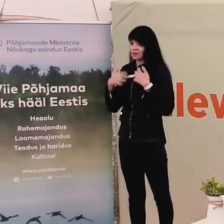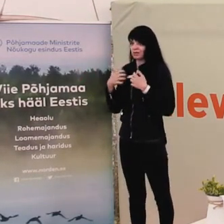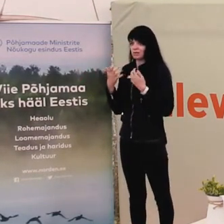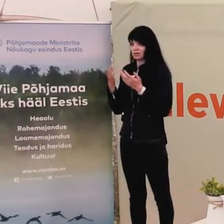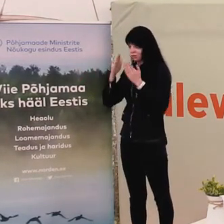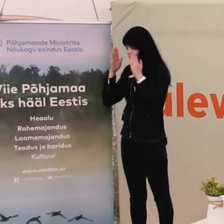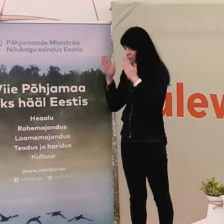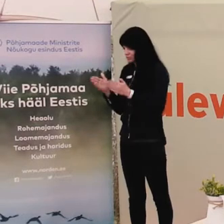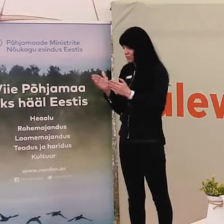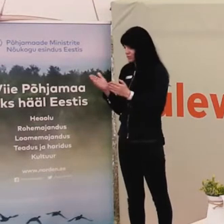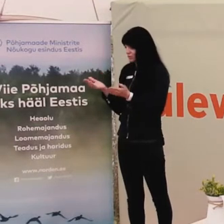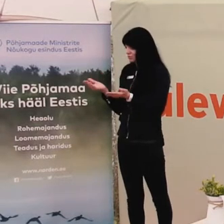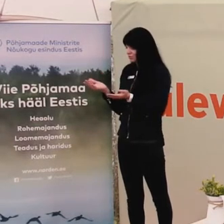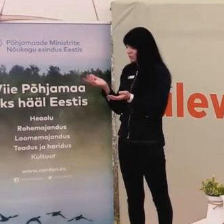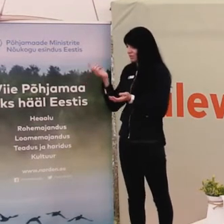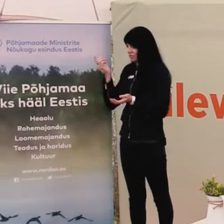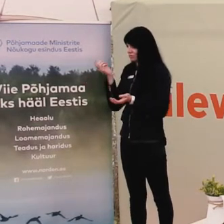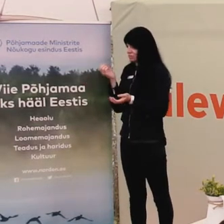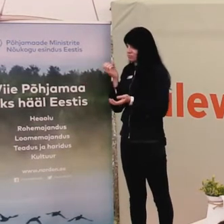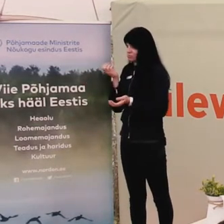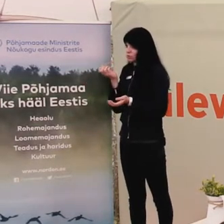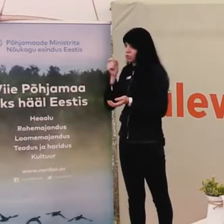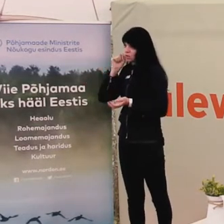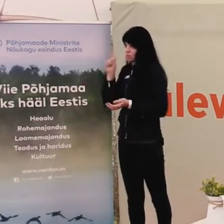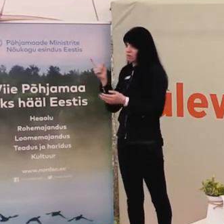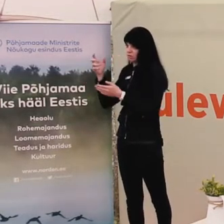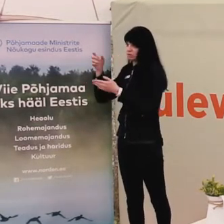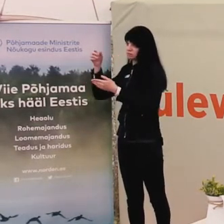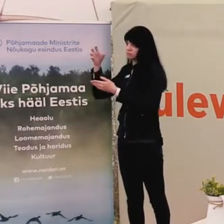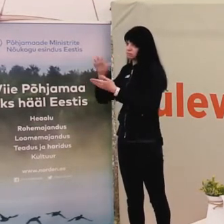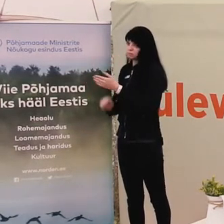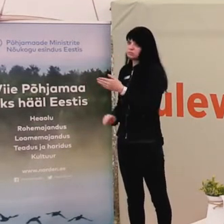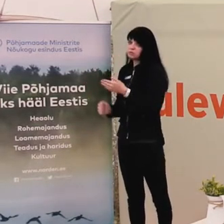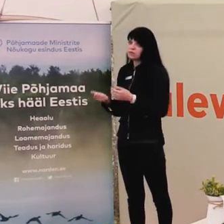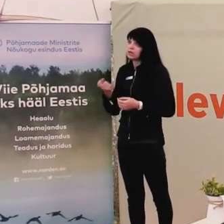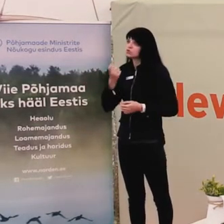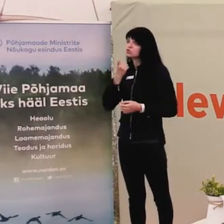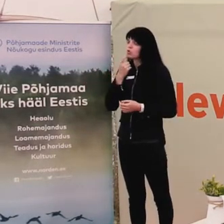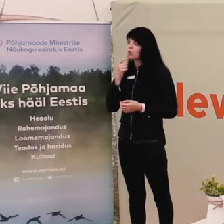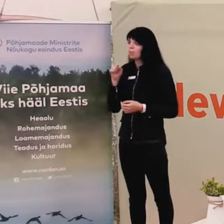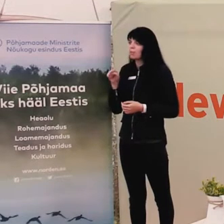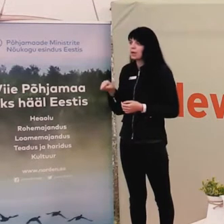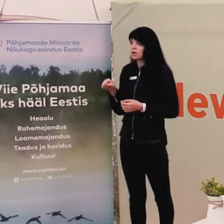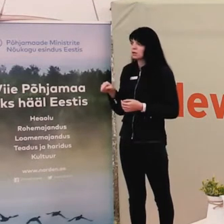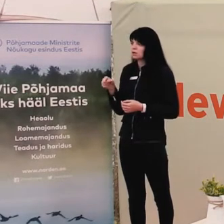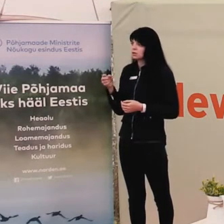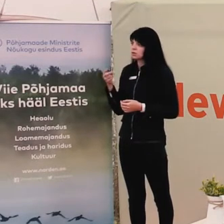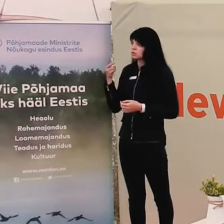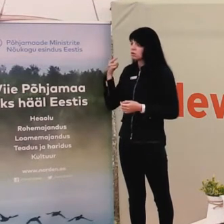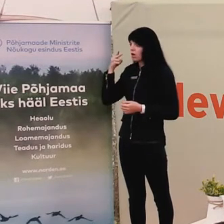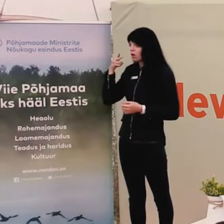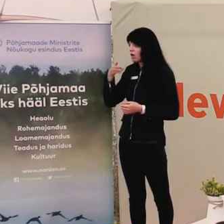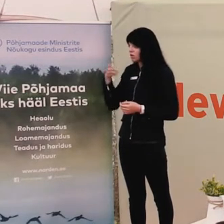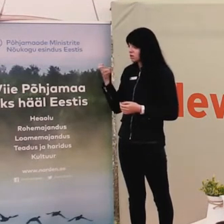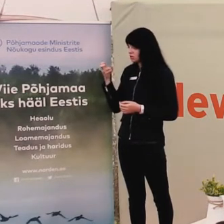view, quite stupid it is in Finland when you're discussing concretely. For instance, Finnish state is putting 200 million